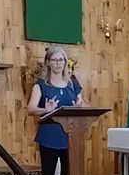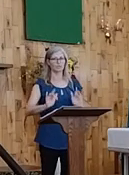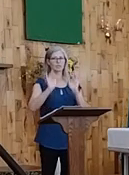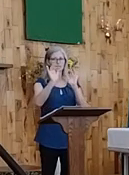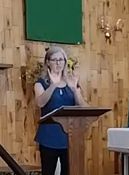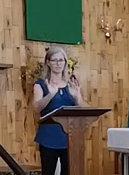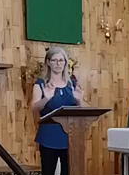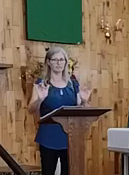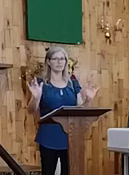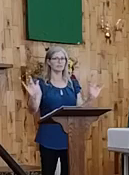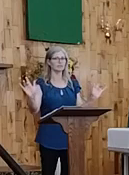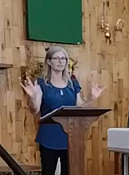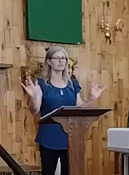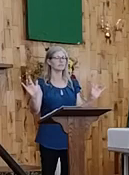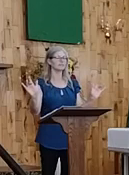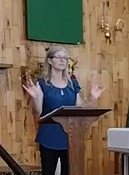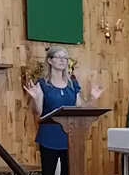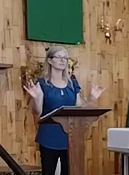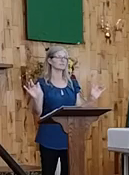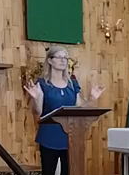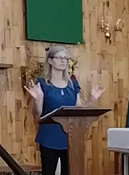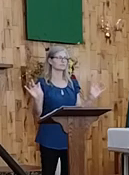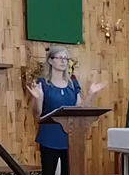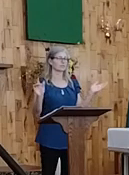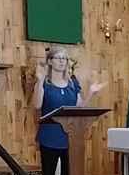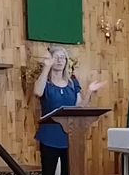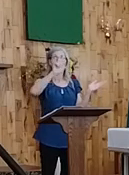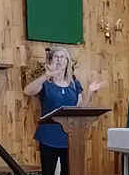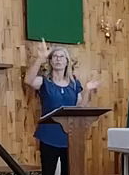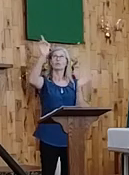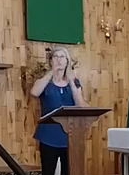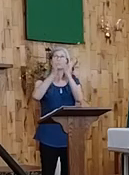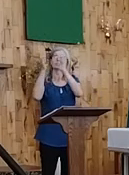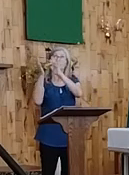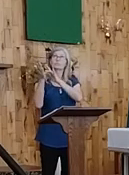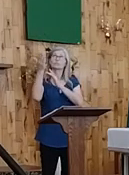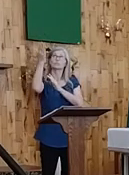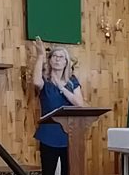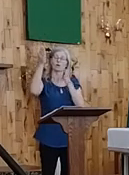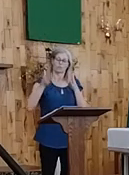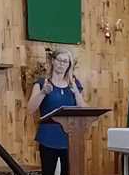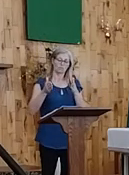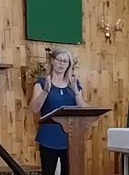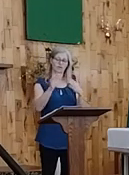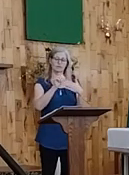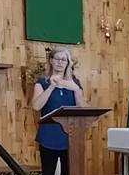mercy. Lord Jesus, you are the way